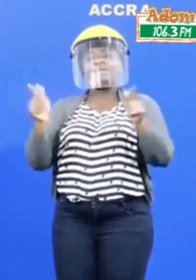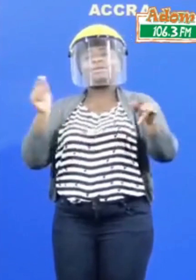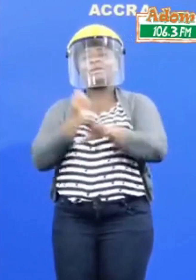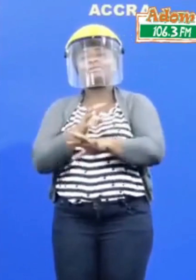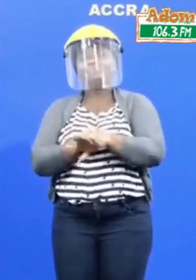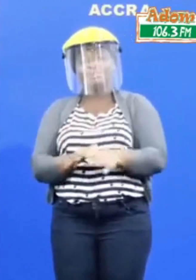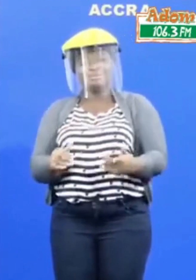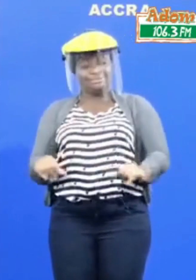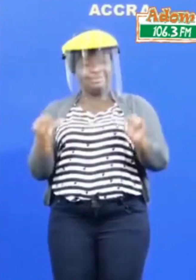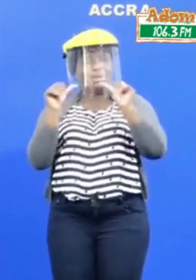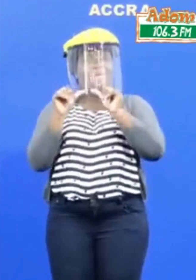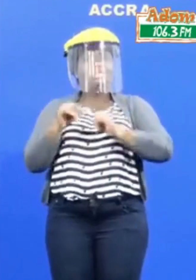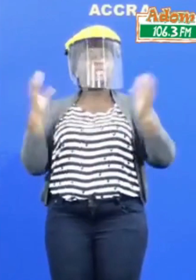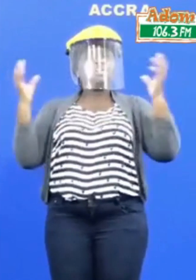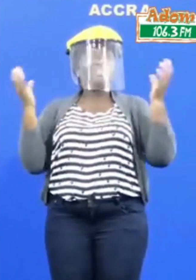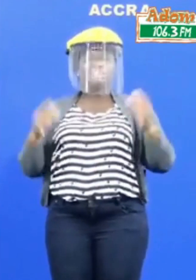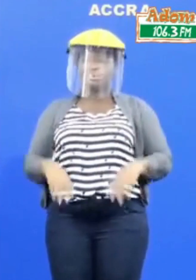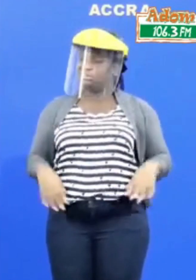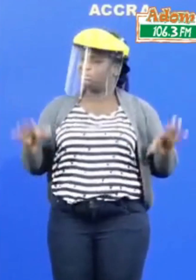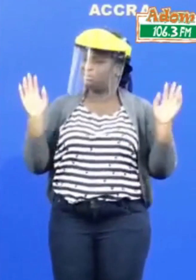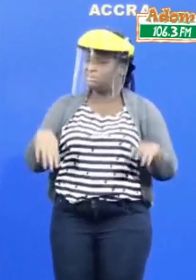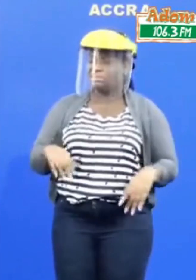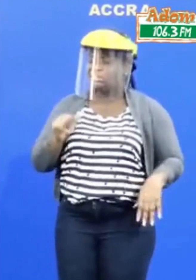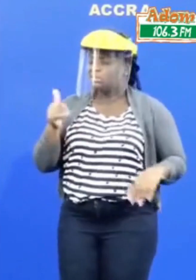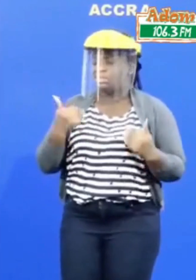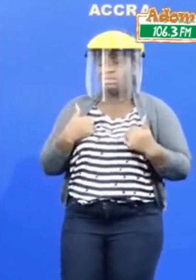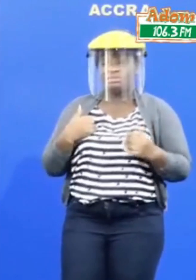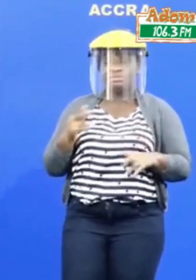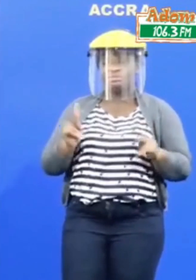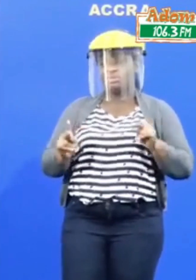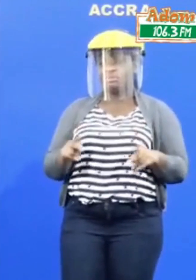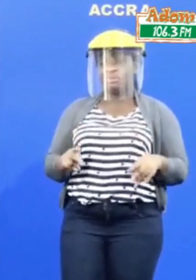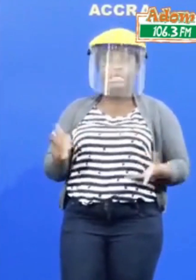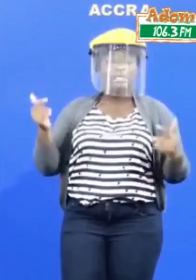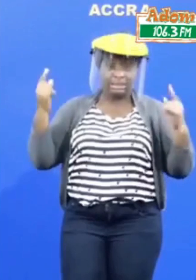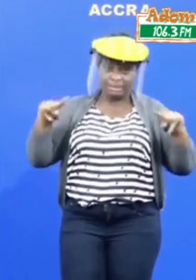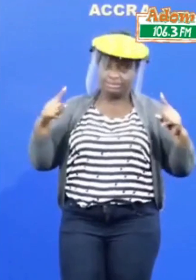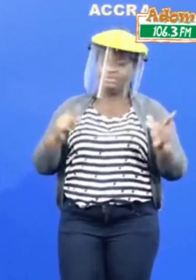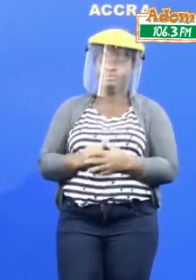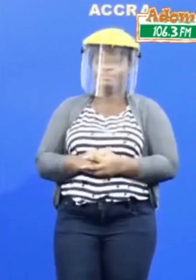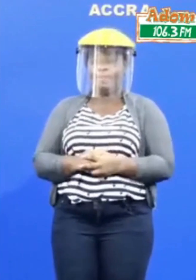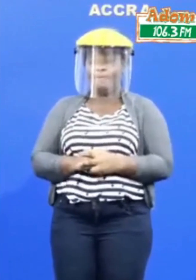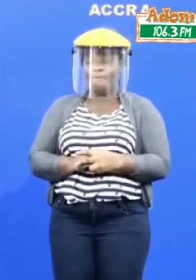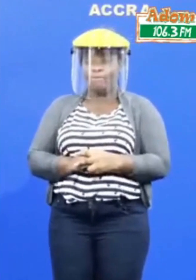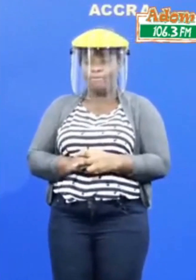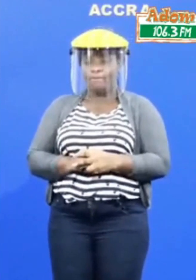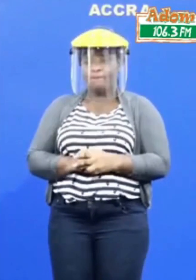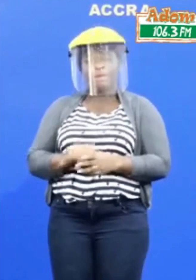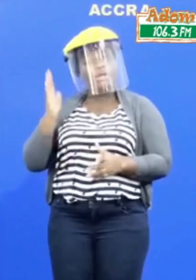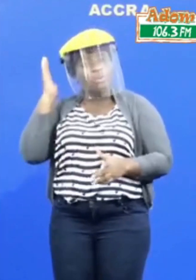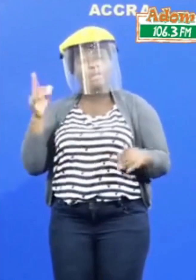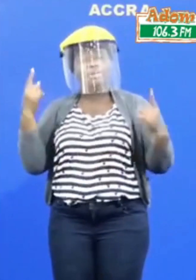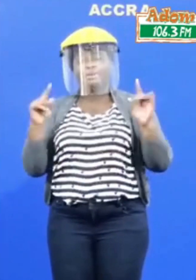on that. What's some of Yokono to the regional secretary level? And car competence, no, I